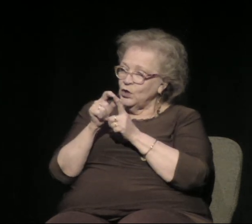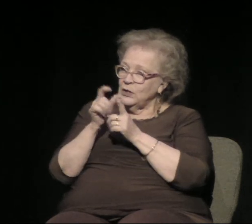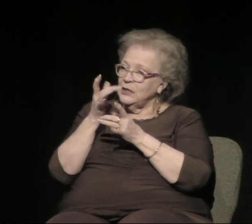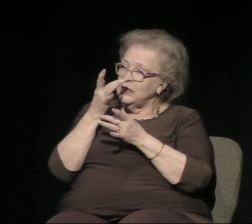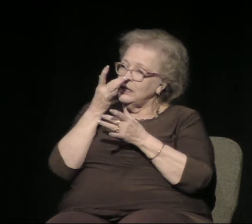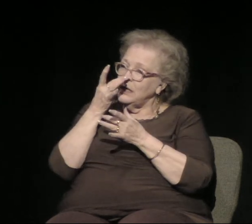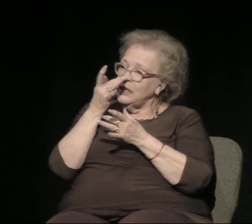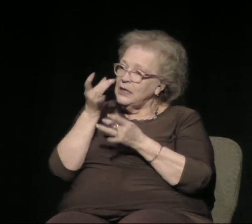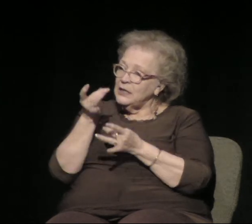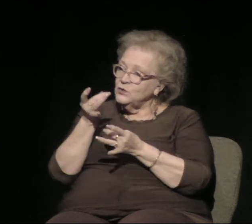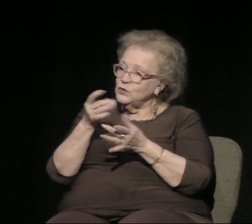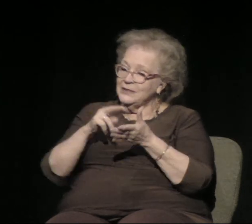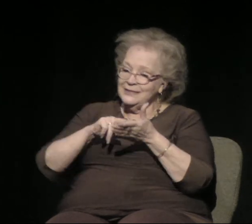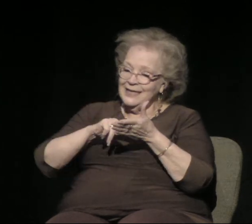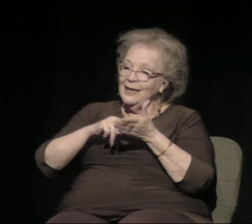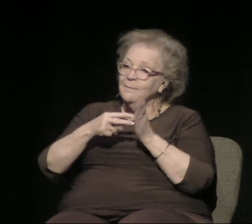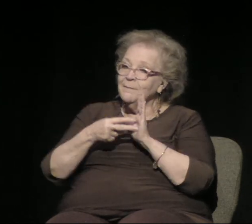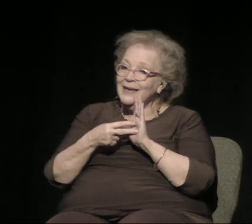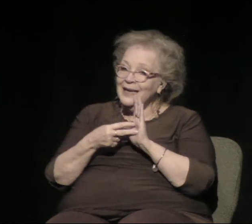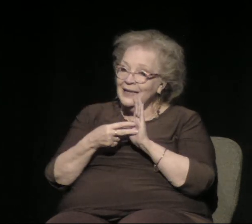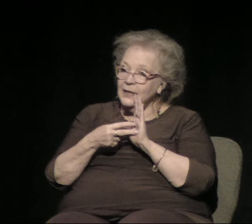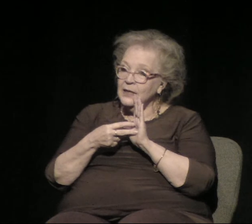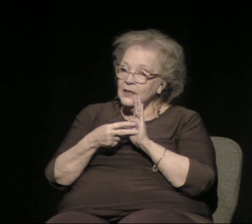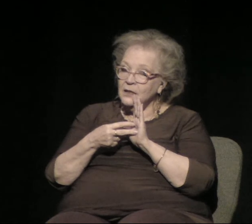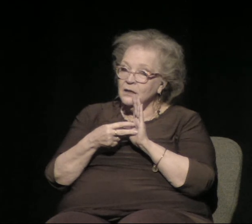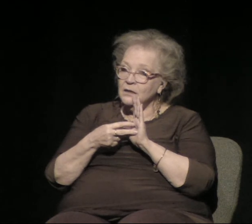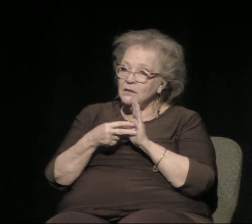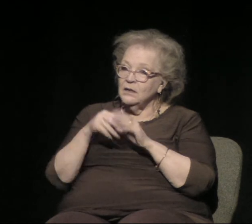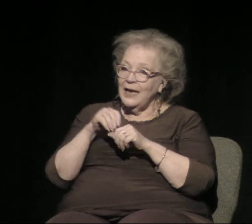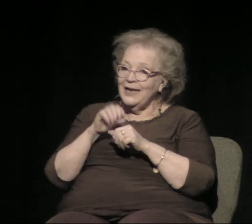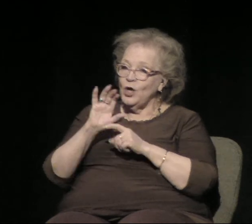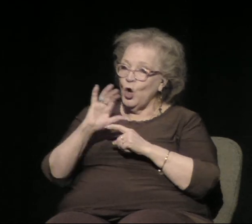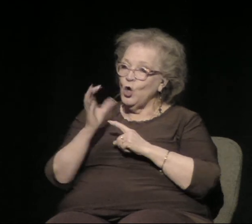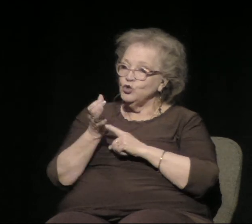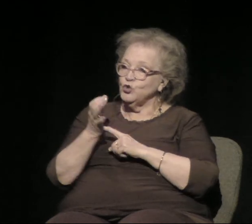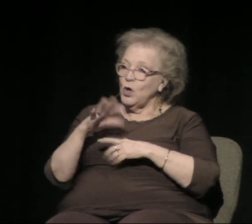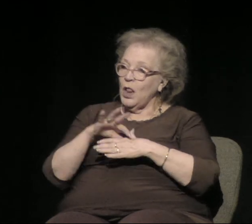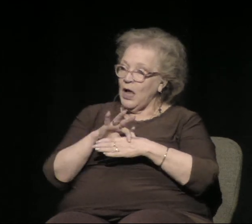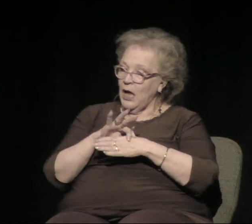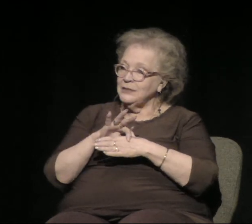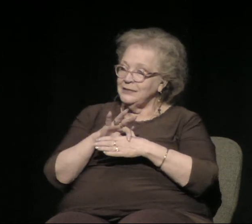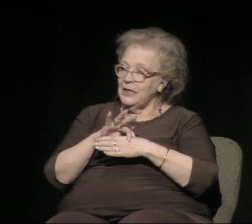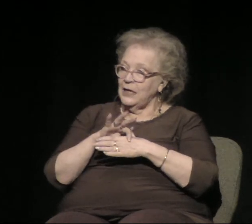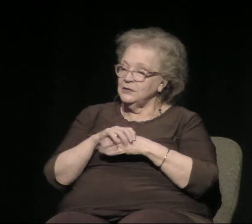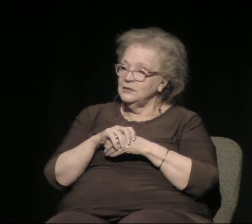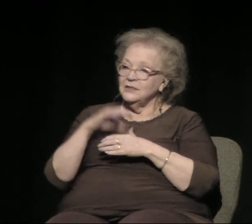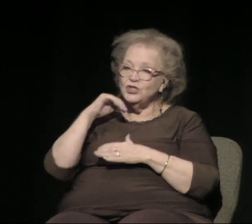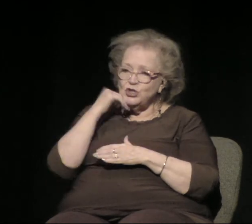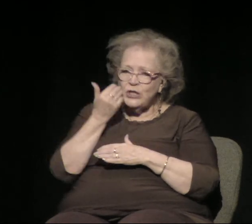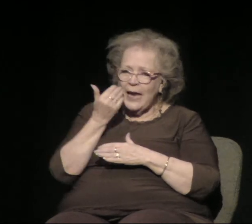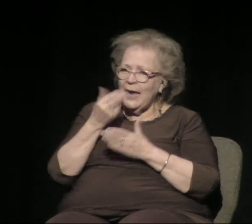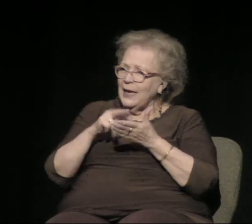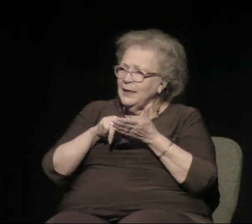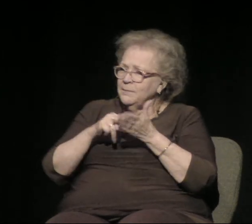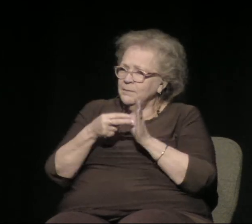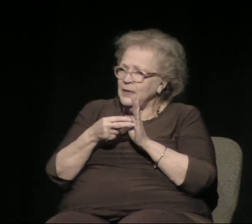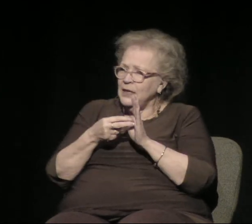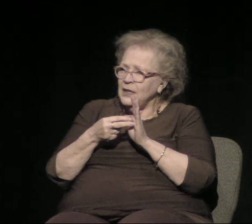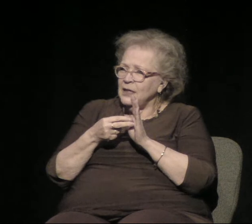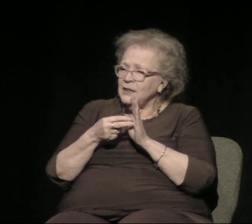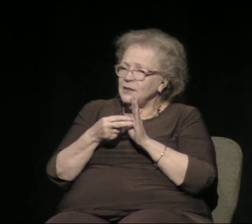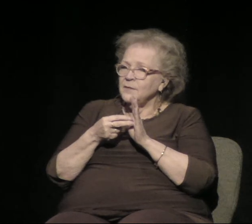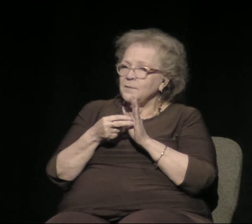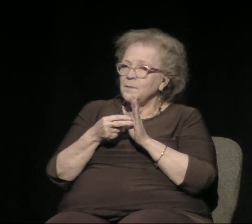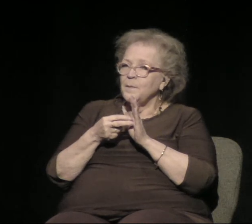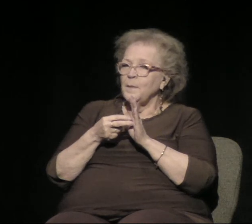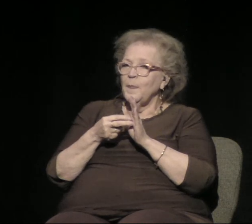an interesting meaning right now in our cultural context, doesn't it? Shame can be defined this way,